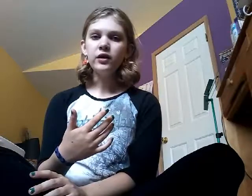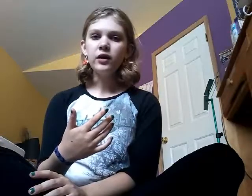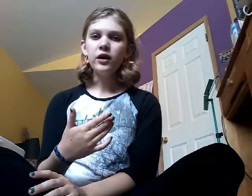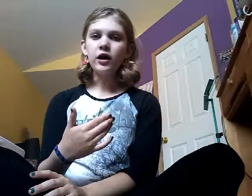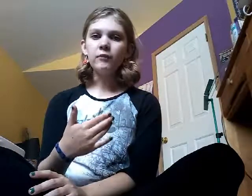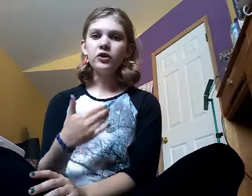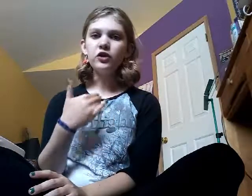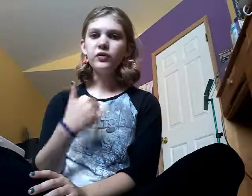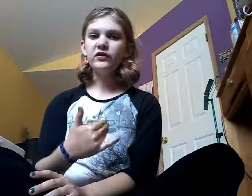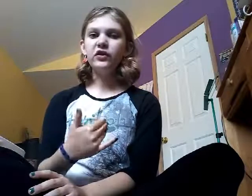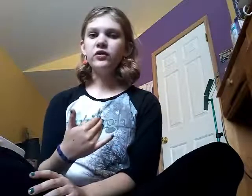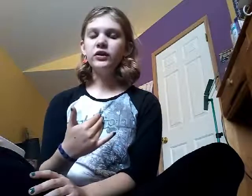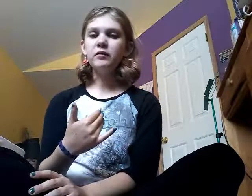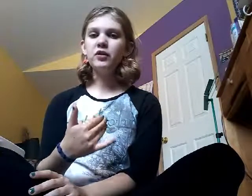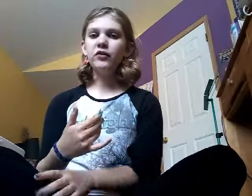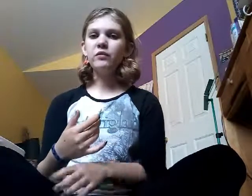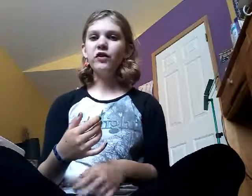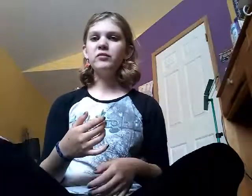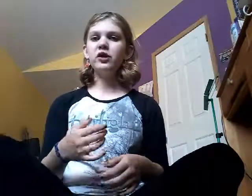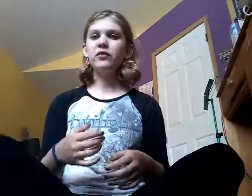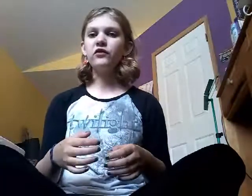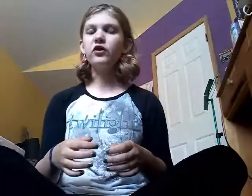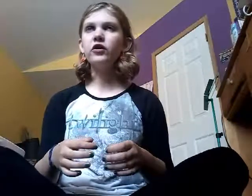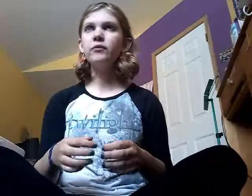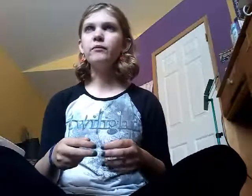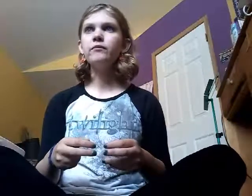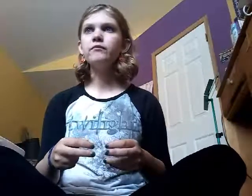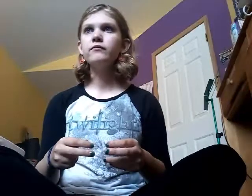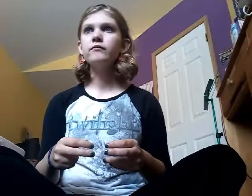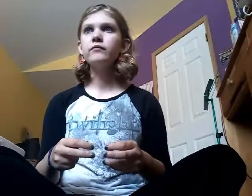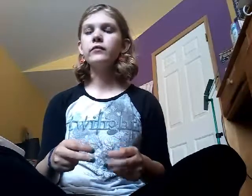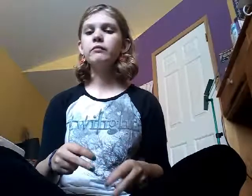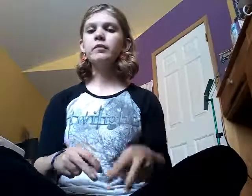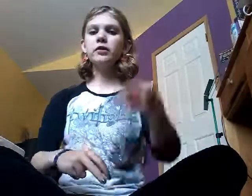I'm going to quiz you. And let me know in the comments how many you got right. So, number.